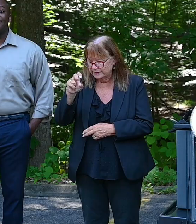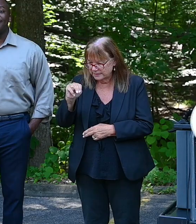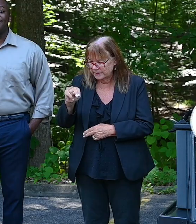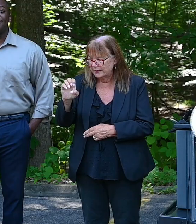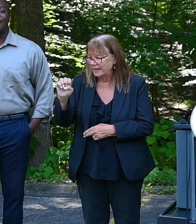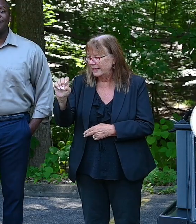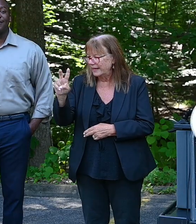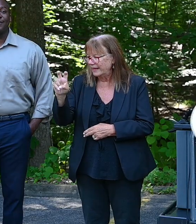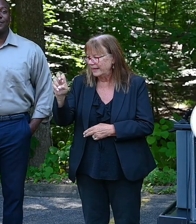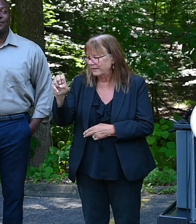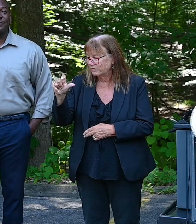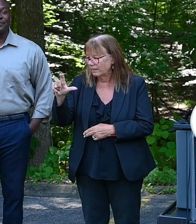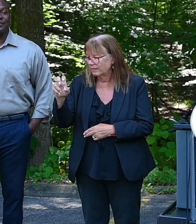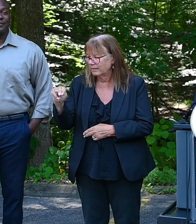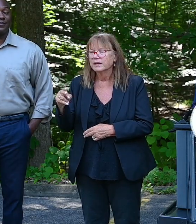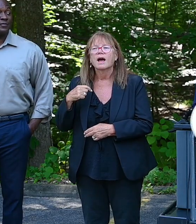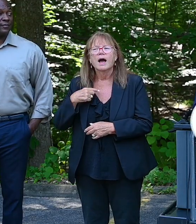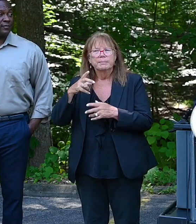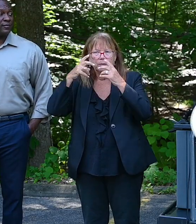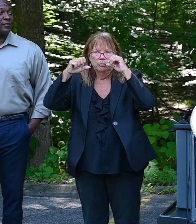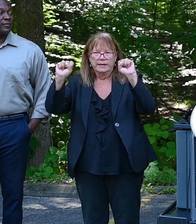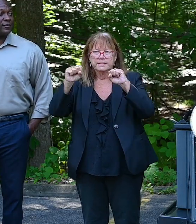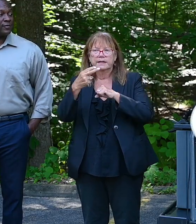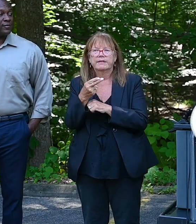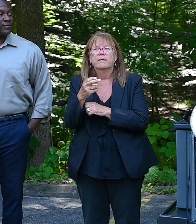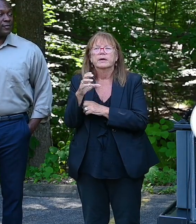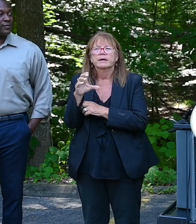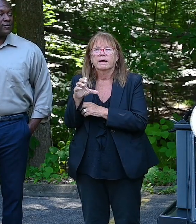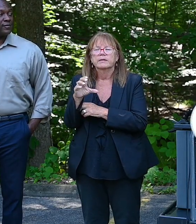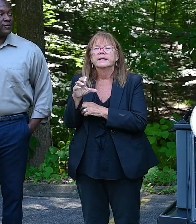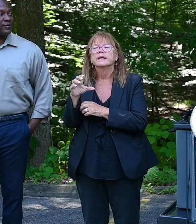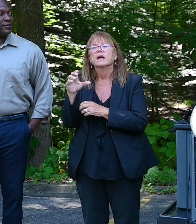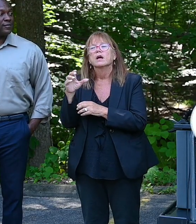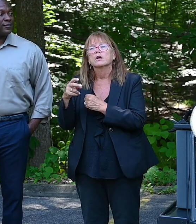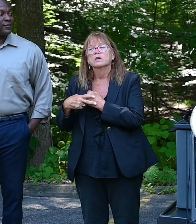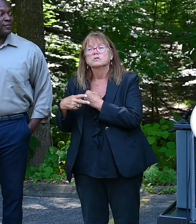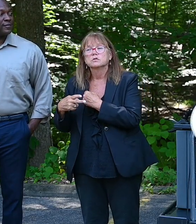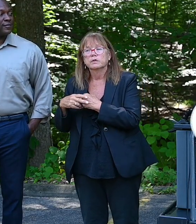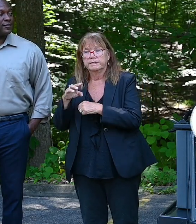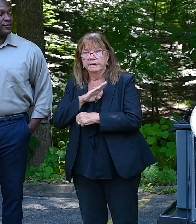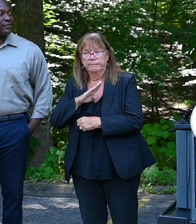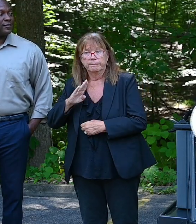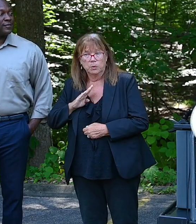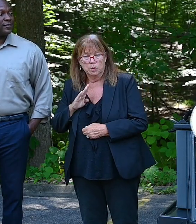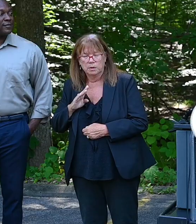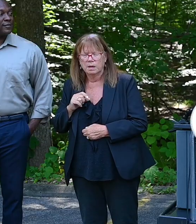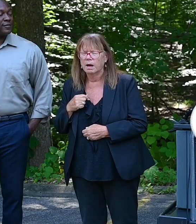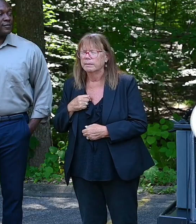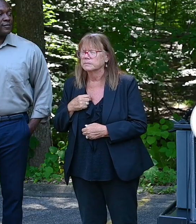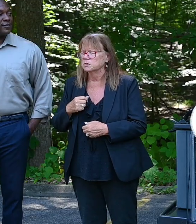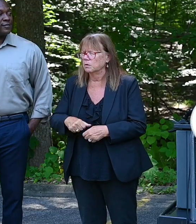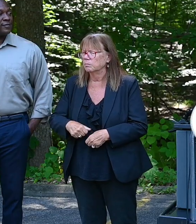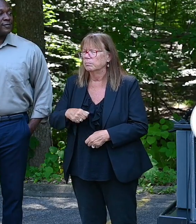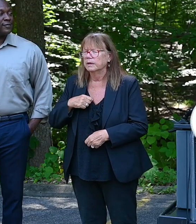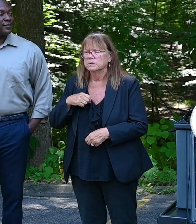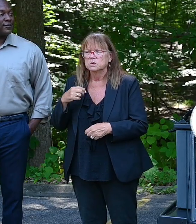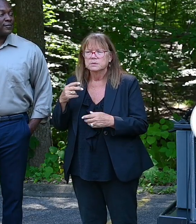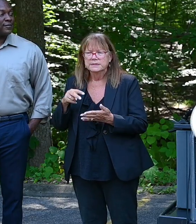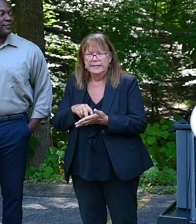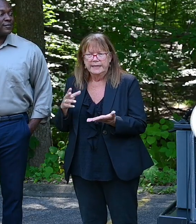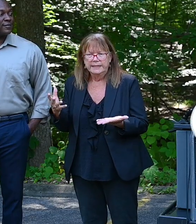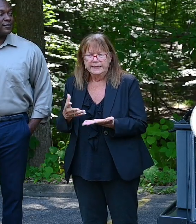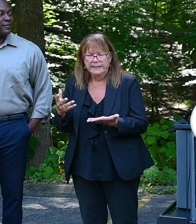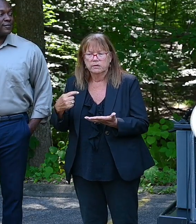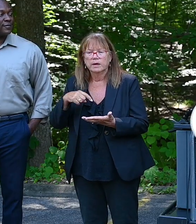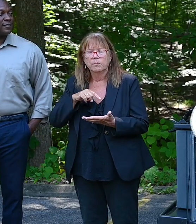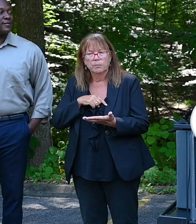Mr. Schefter said, I'm the president of the Howard County Conservancy Board. It's an honor to stand here today as we mark another step forward in our commitment